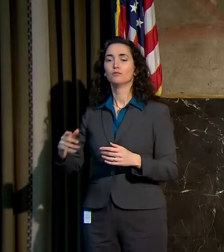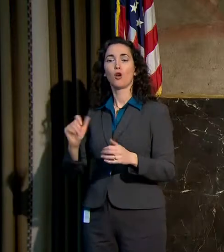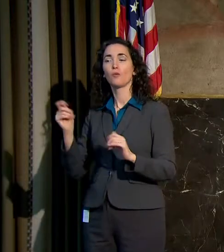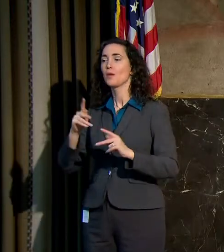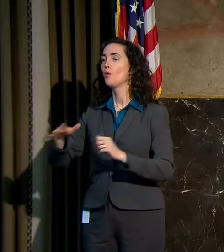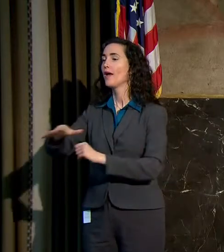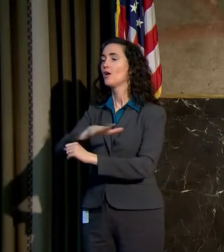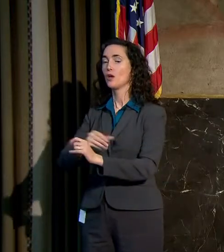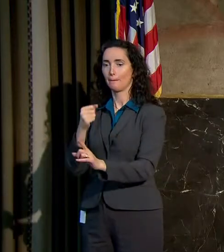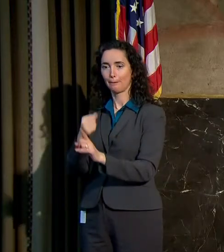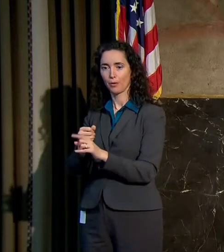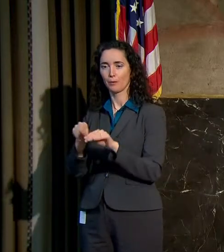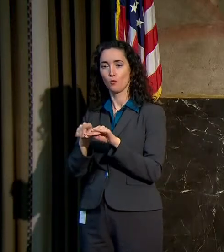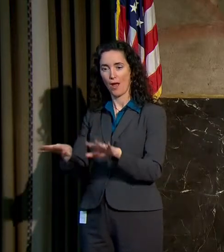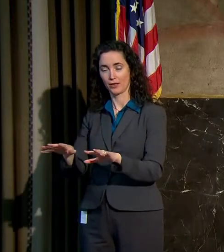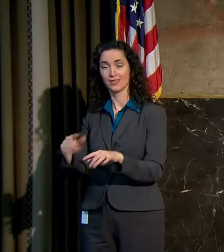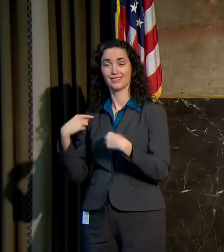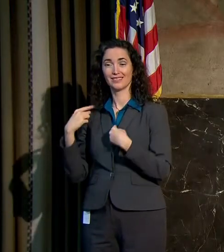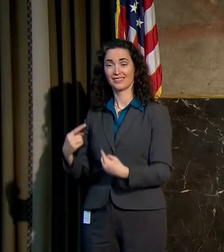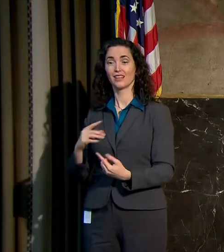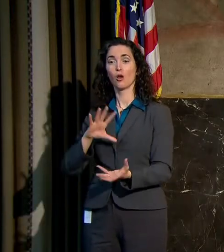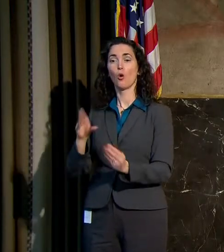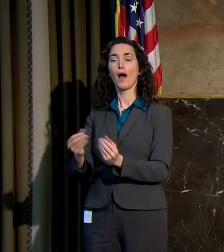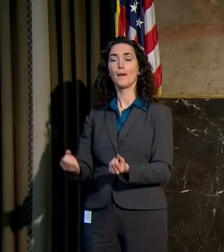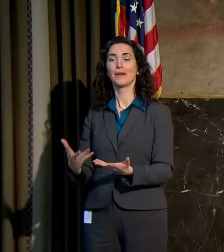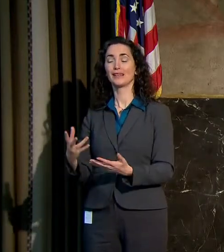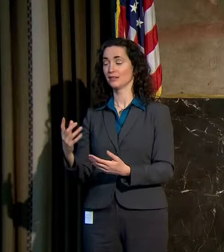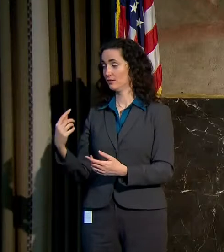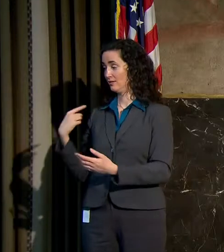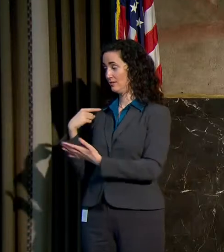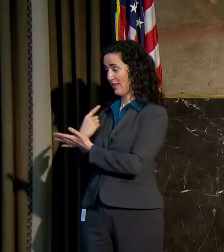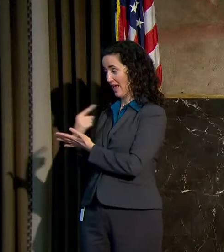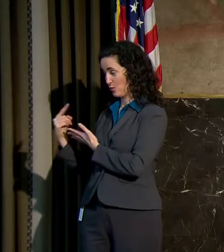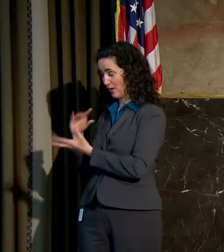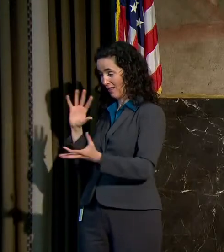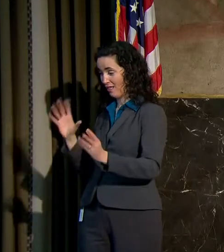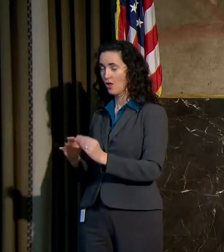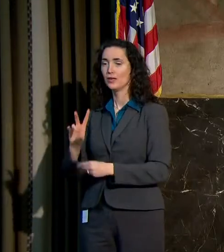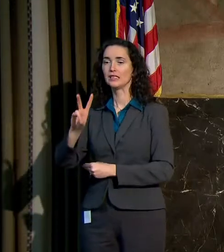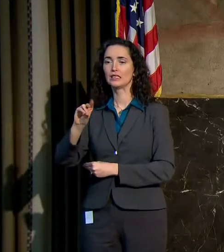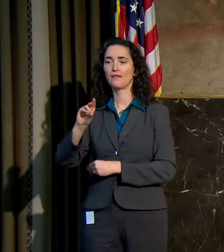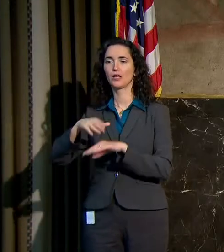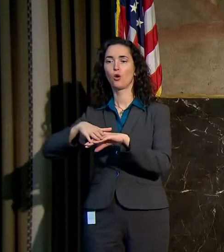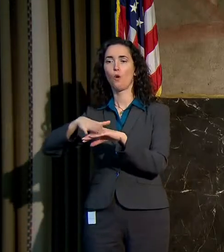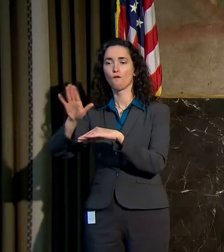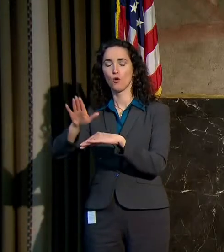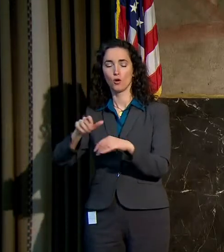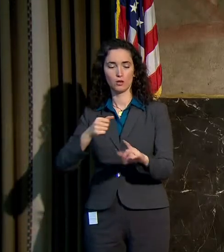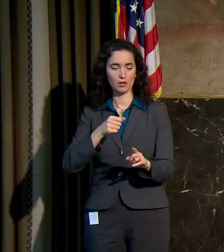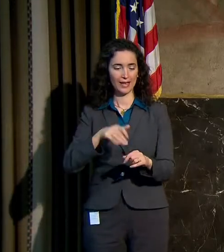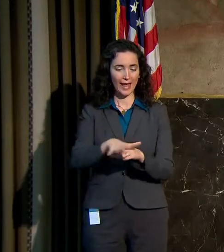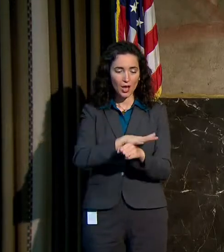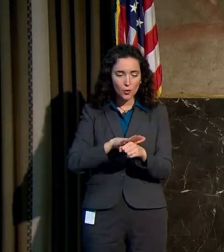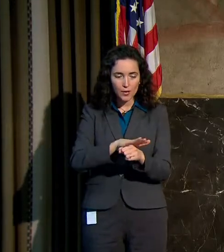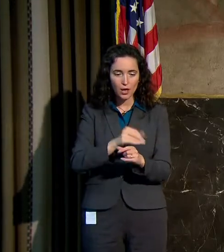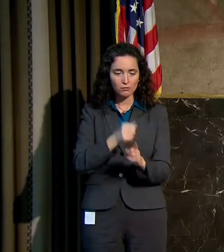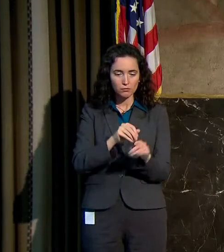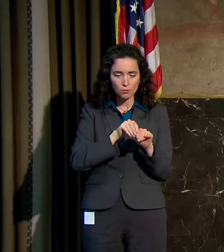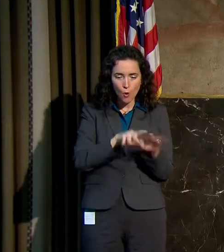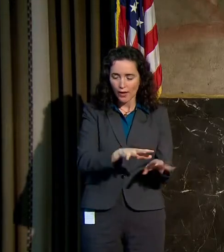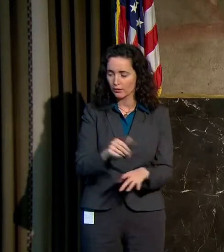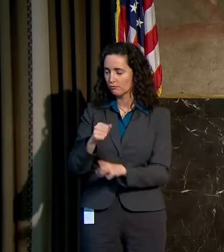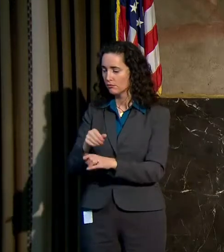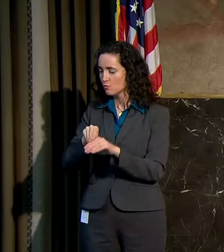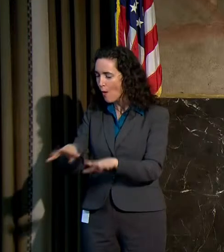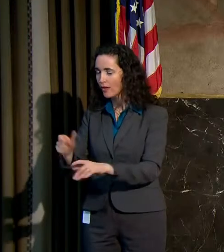More than 70 of those reported last week. That's more than we've had at any point in the pandemic in